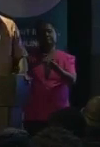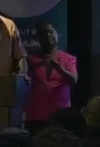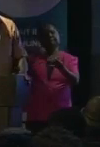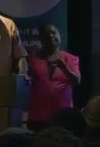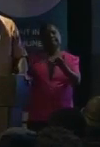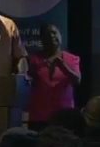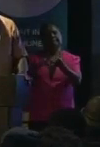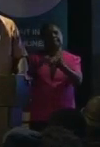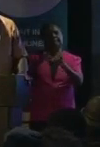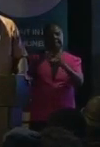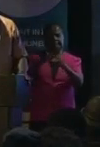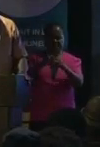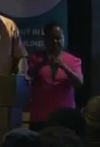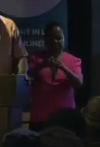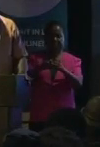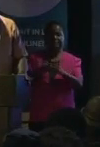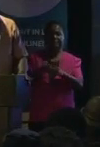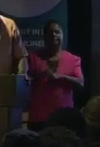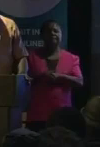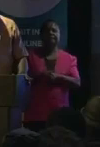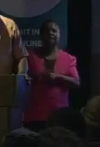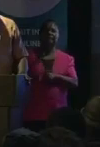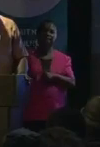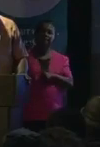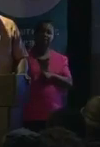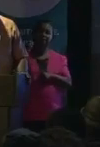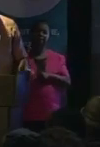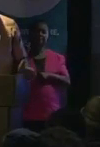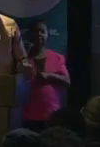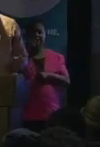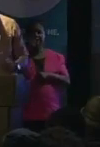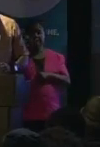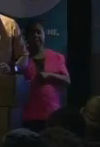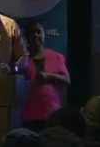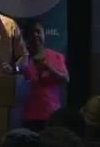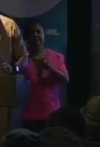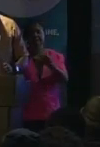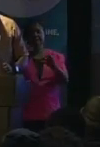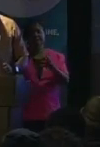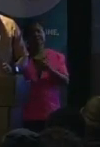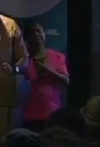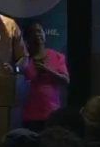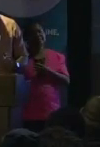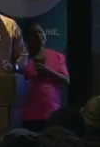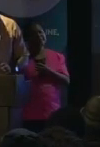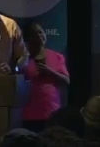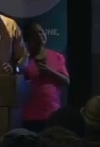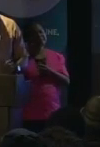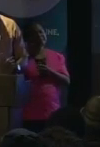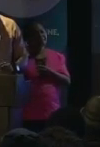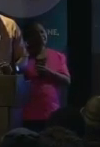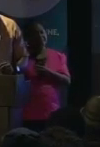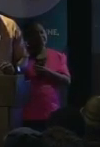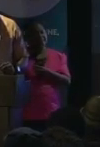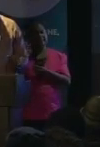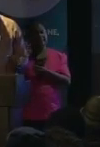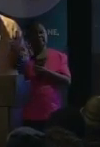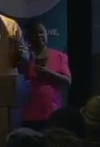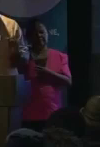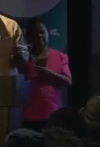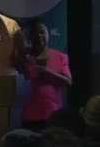the tax accordingly. But if they are claiming for the second class dependents, which is the parents and the